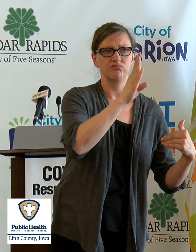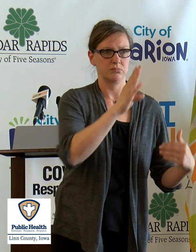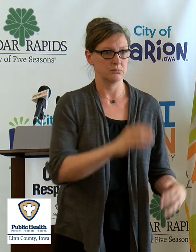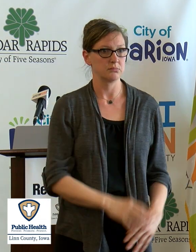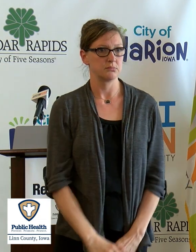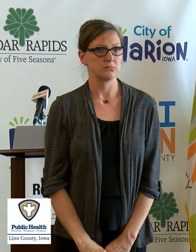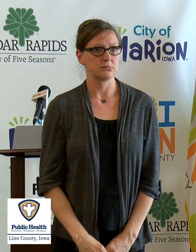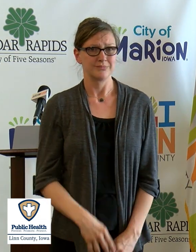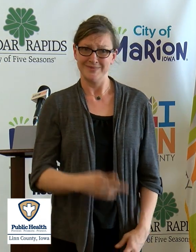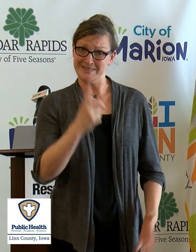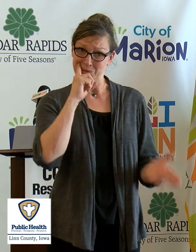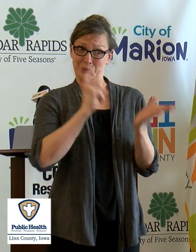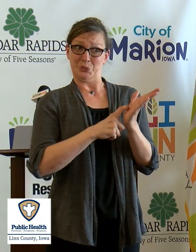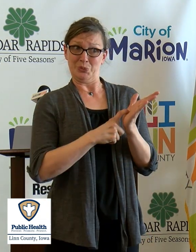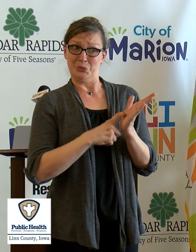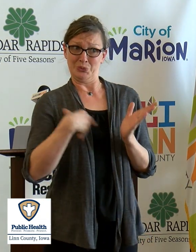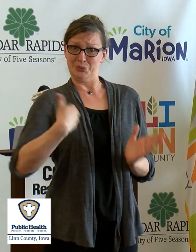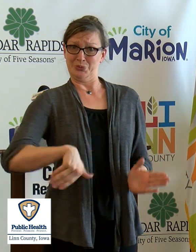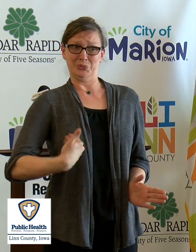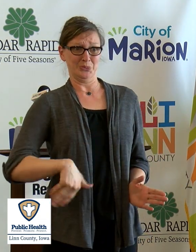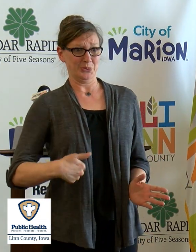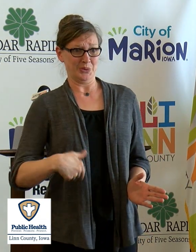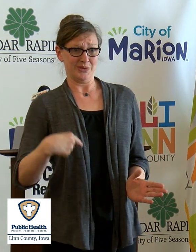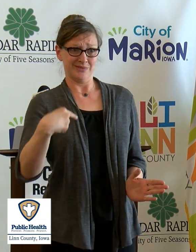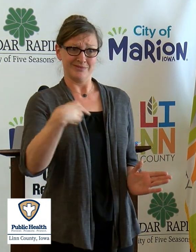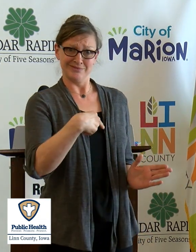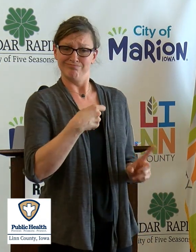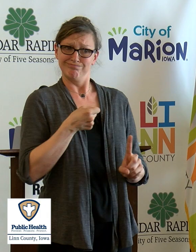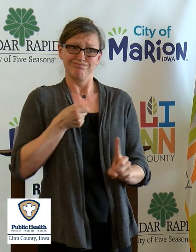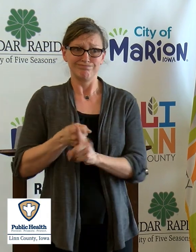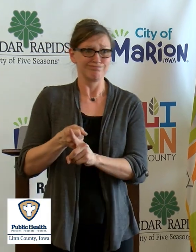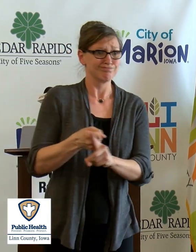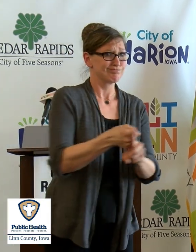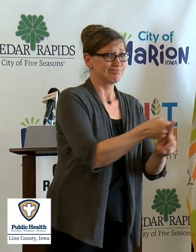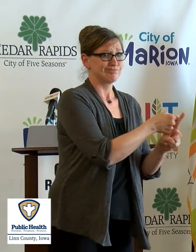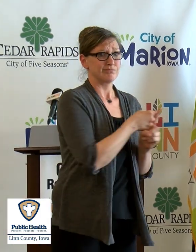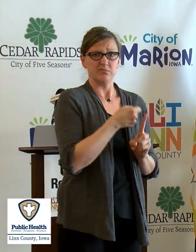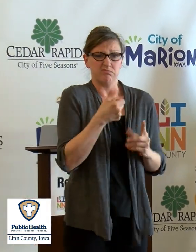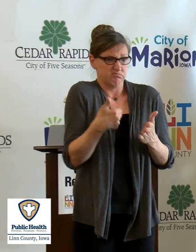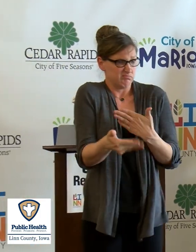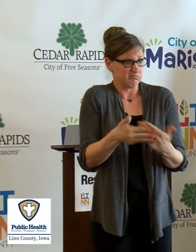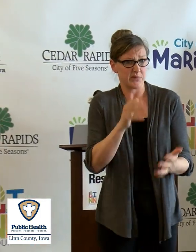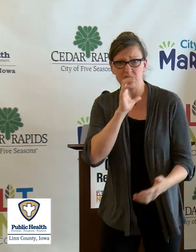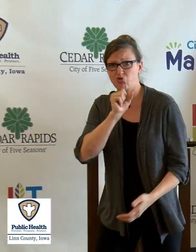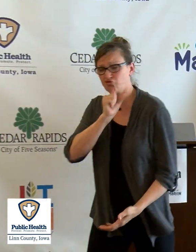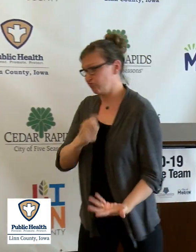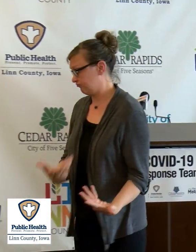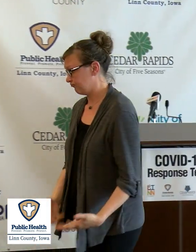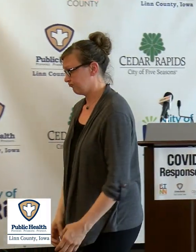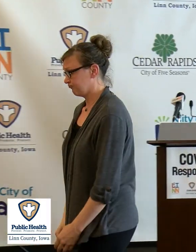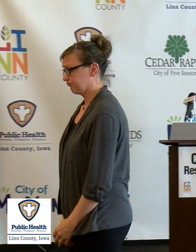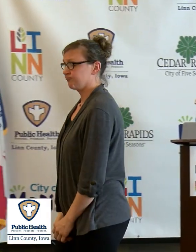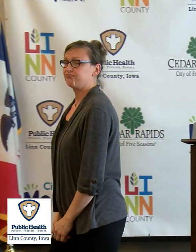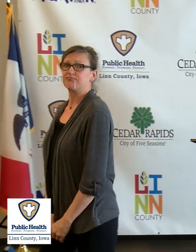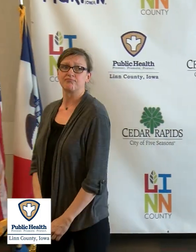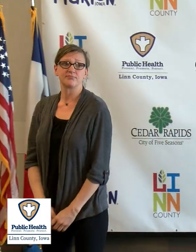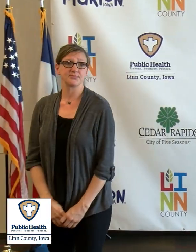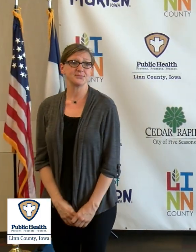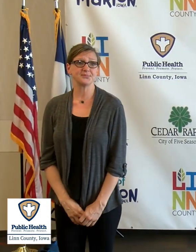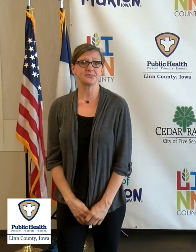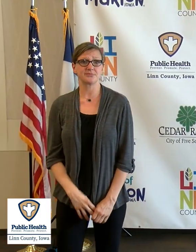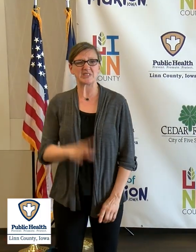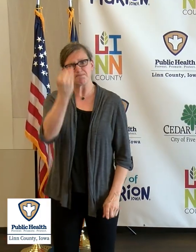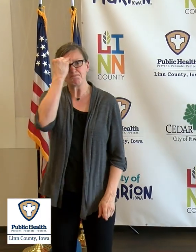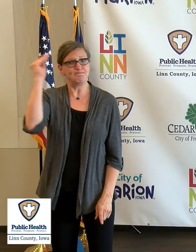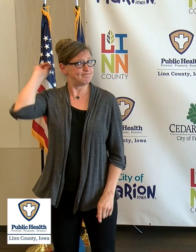here again, as I've mentioned, this virus does not discriminate by age, and that's important for us to keep in mind.